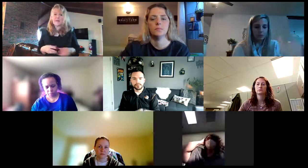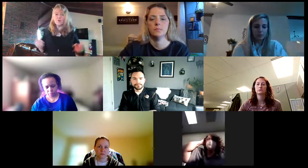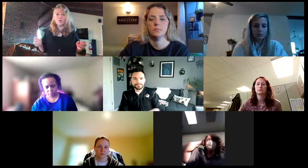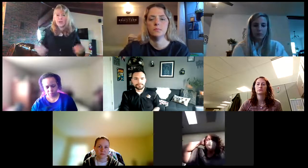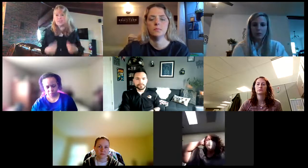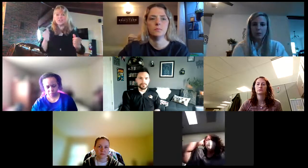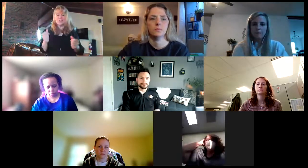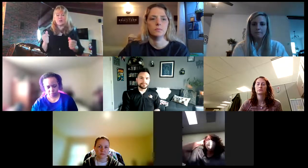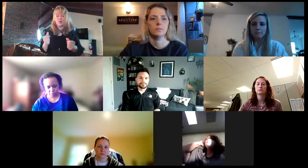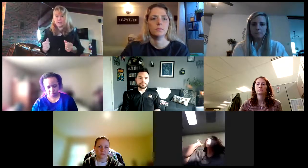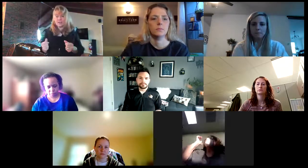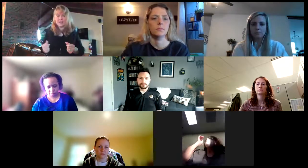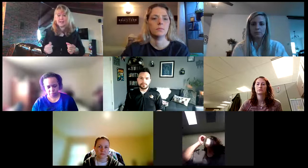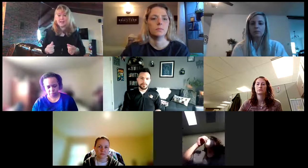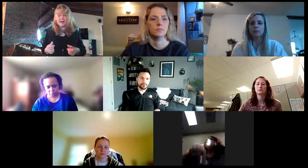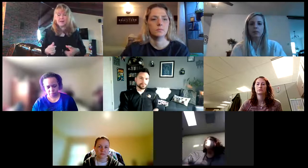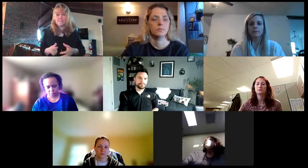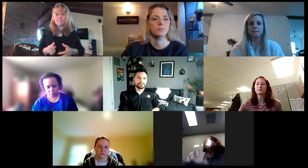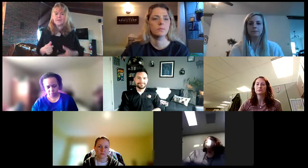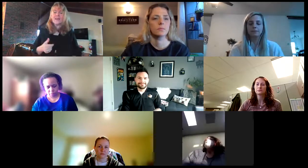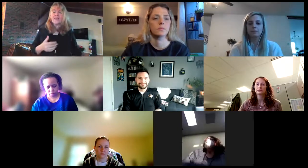that's how you catch it so quickly.